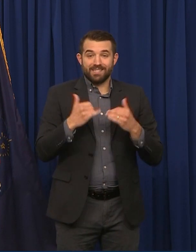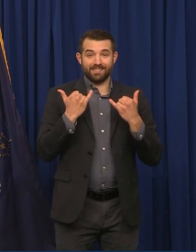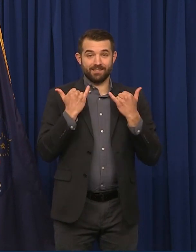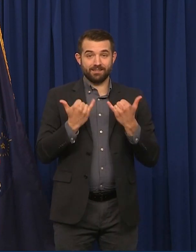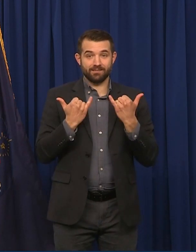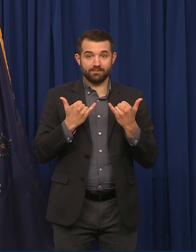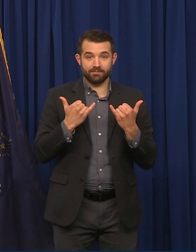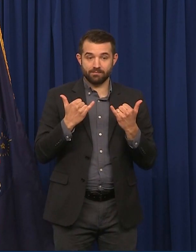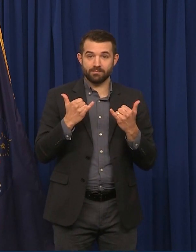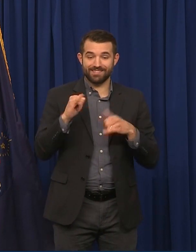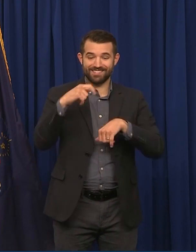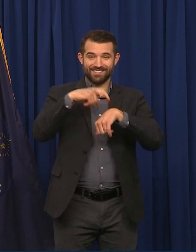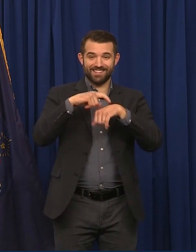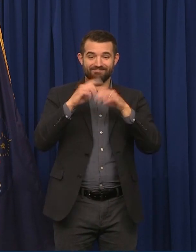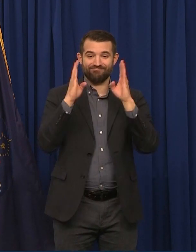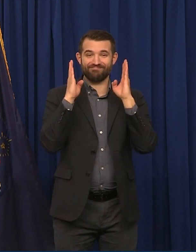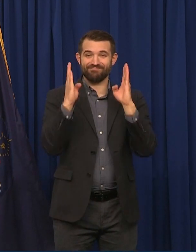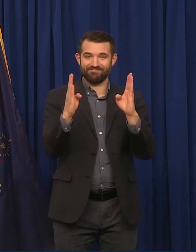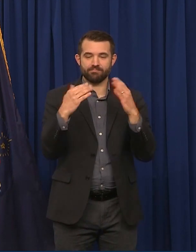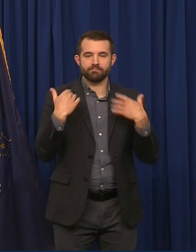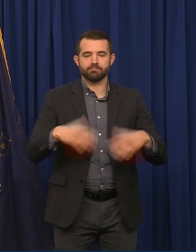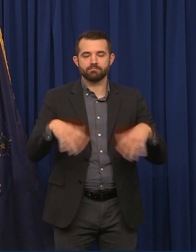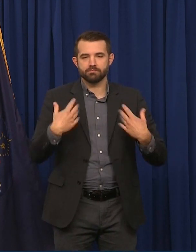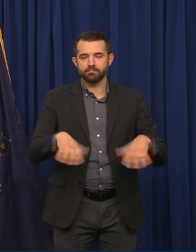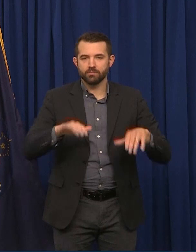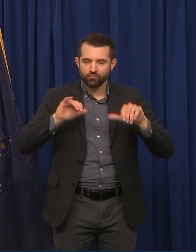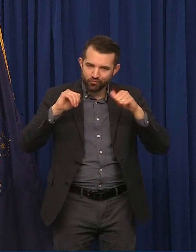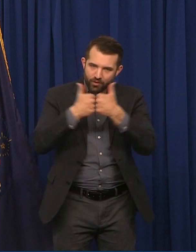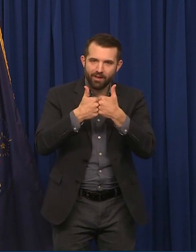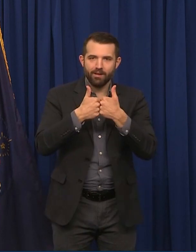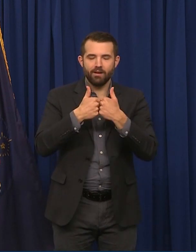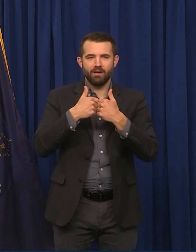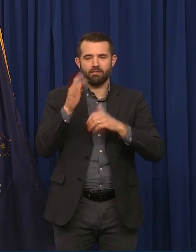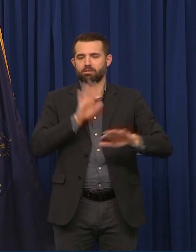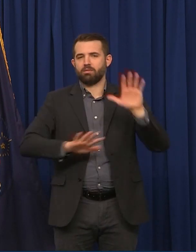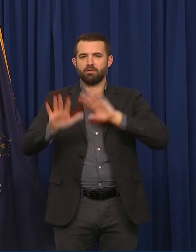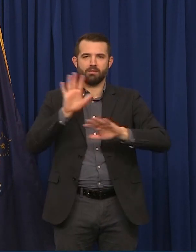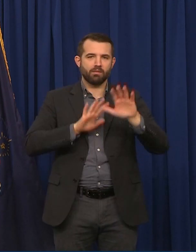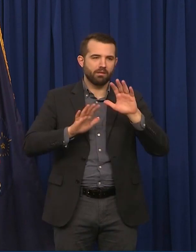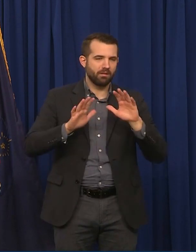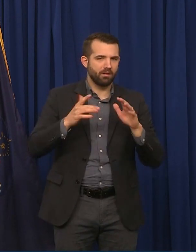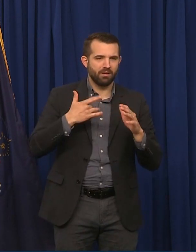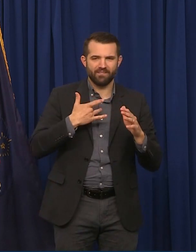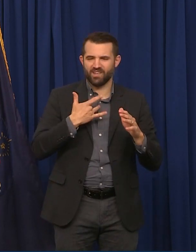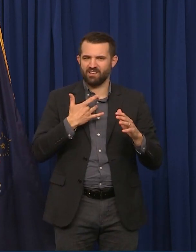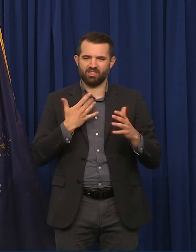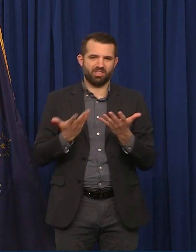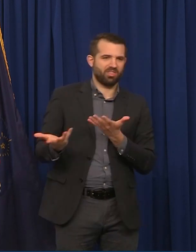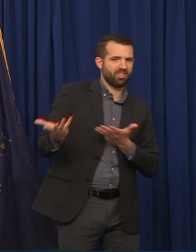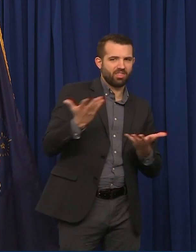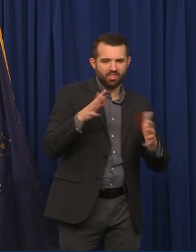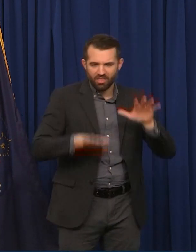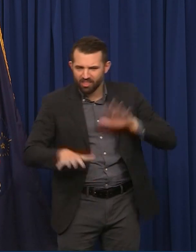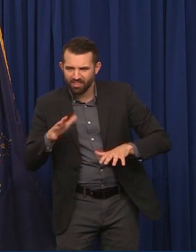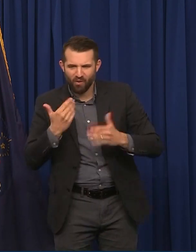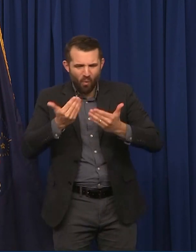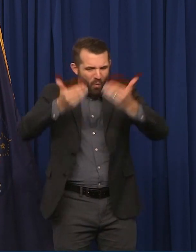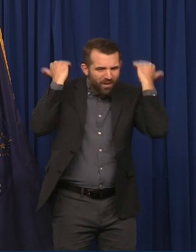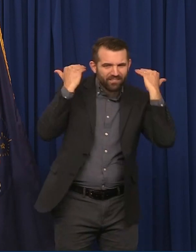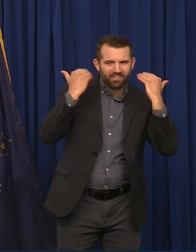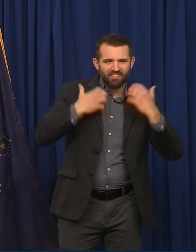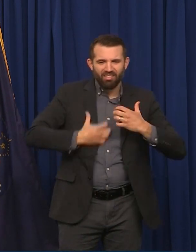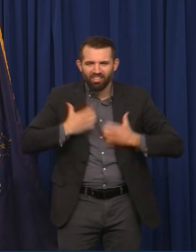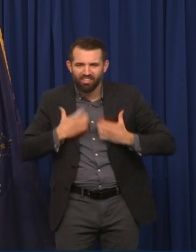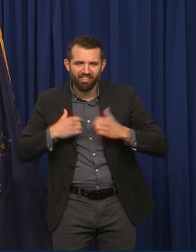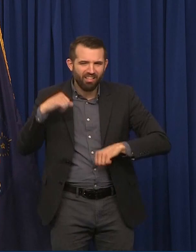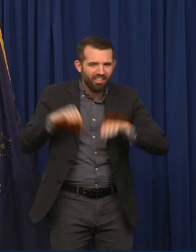disorienting, and unsettling times. Today's Friday, but what